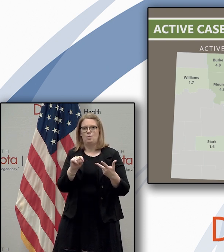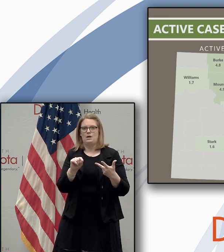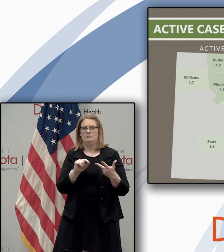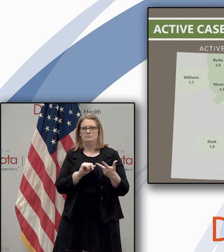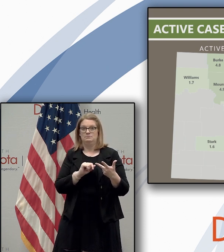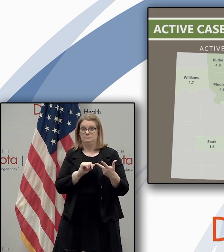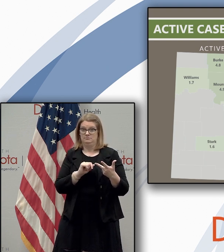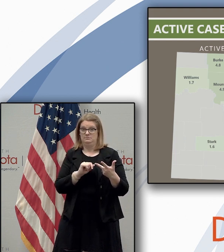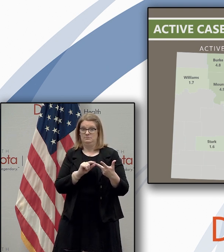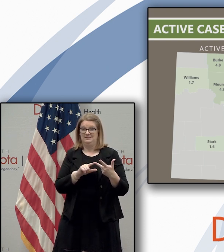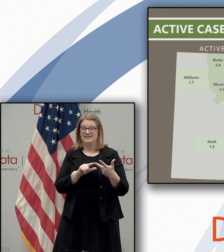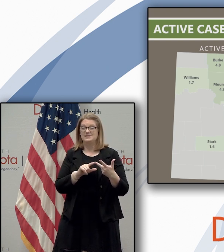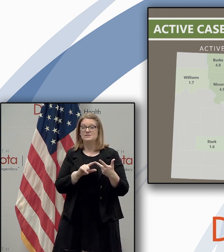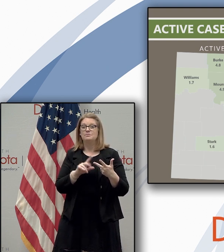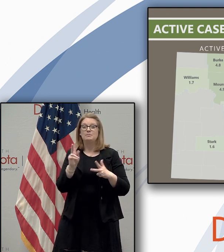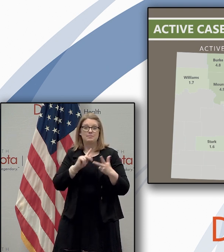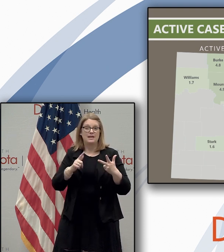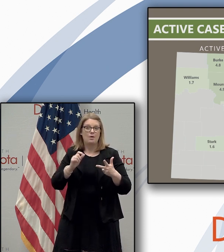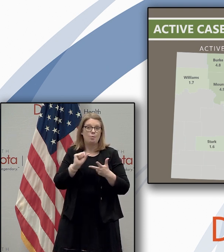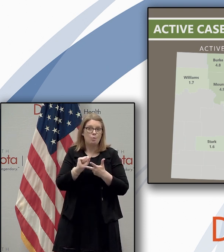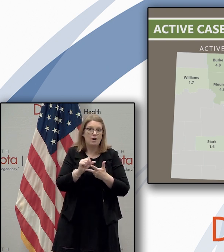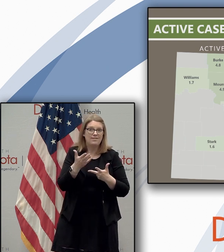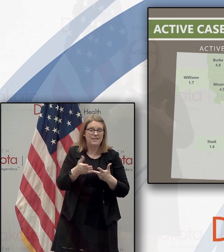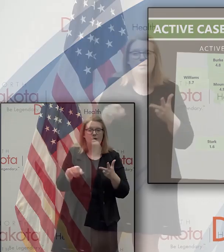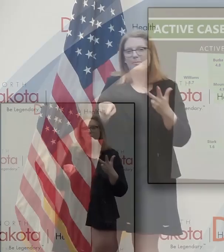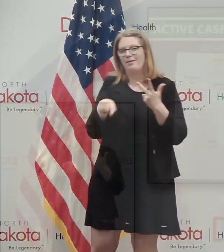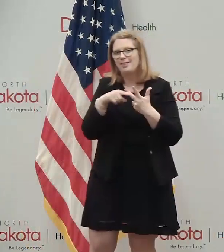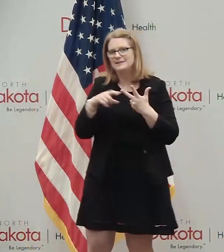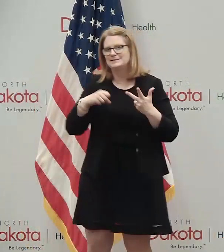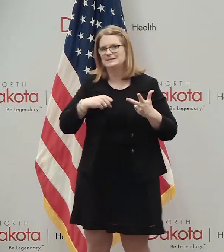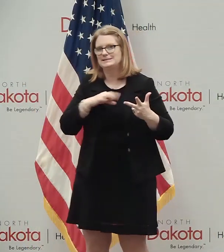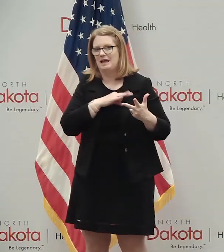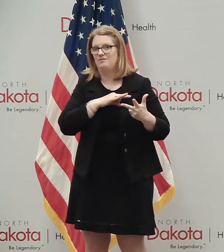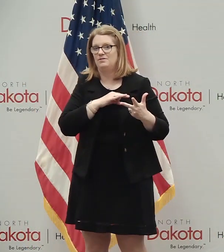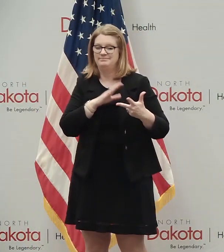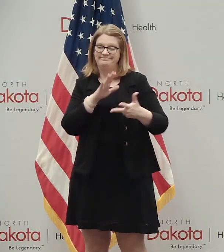combination of residents and staff. And so again, as we